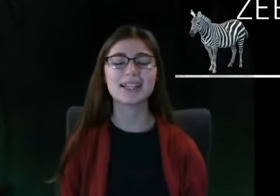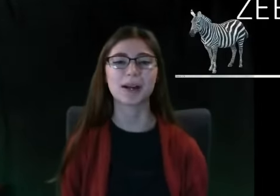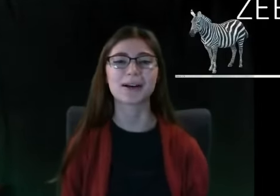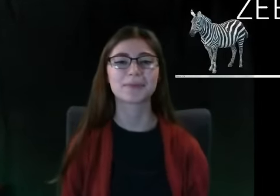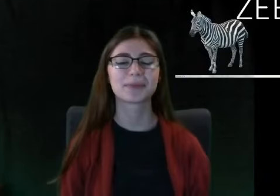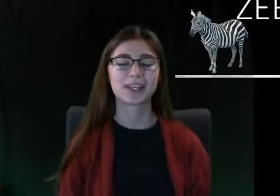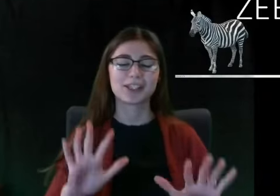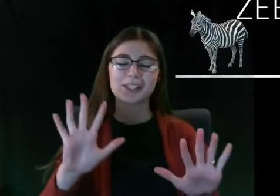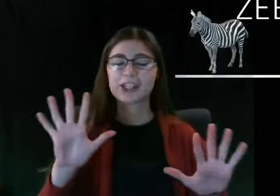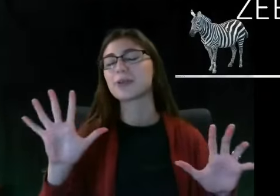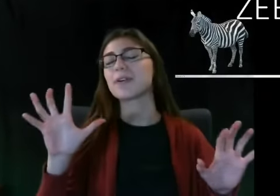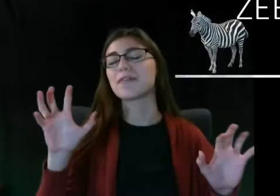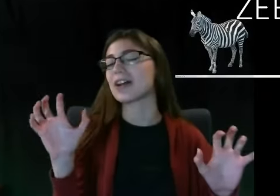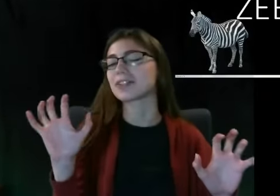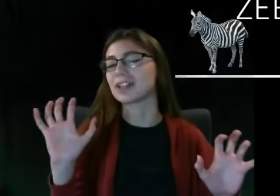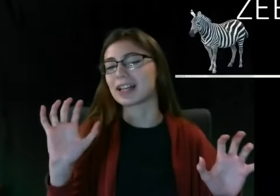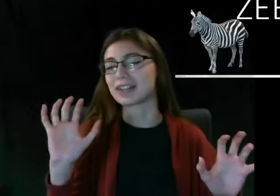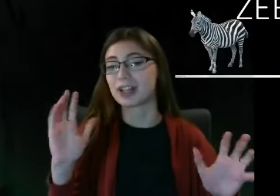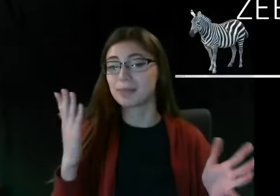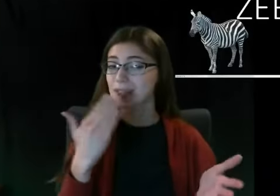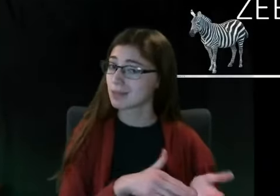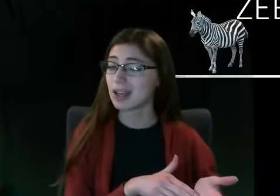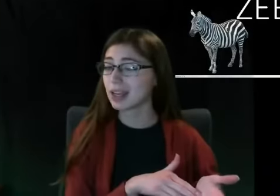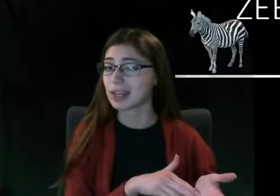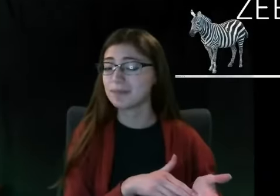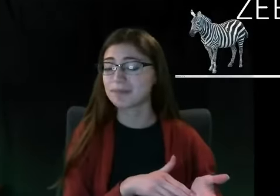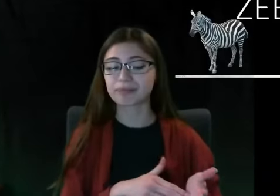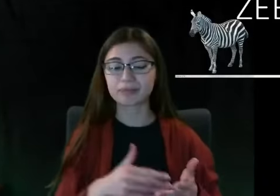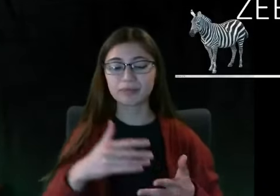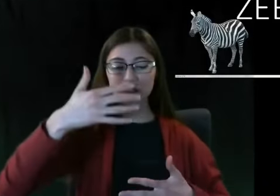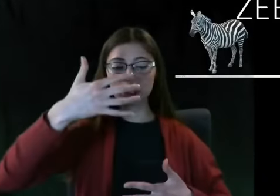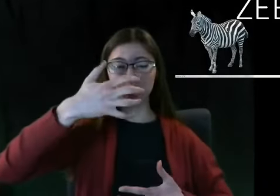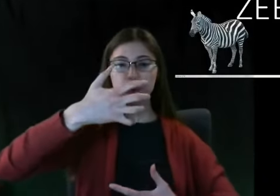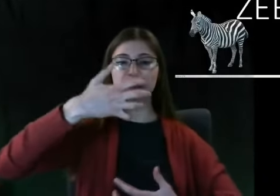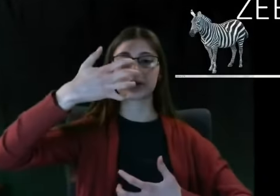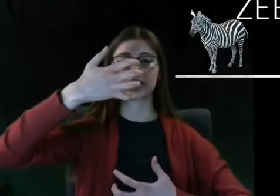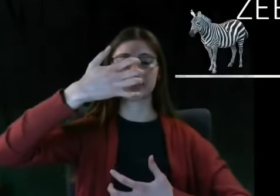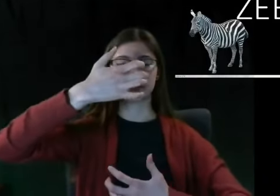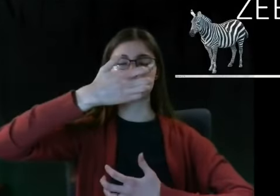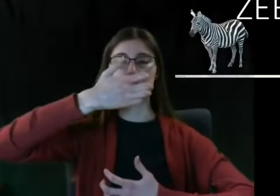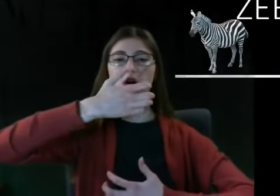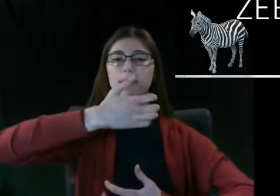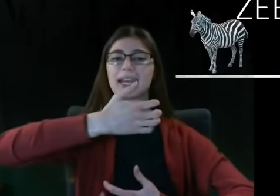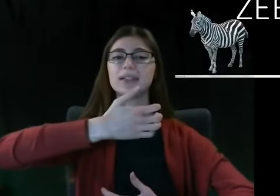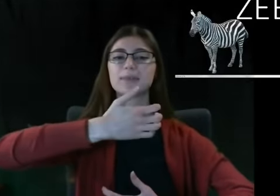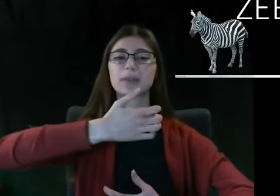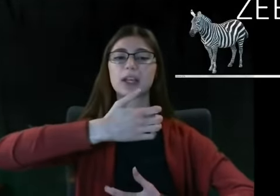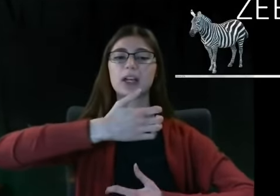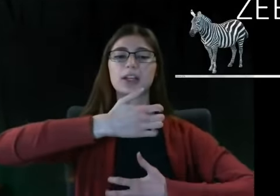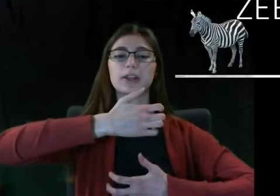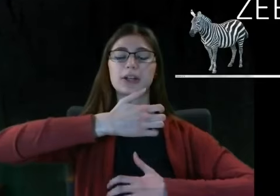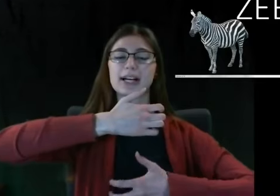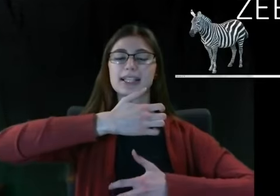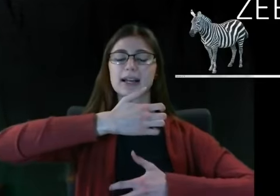Zebra. 2 5 claw hand shapes. Again, you are going to put them palm in, your non-dominant hand